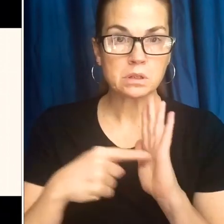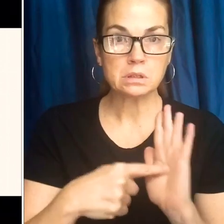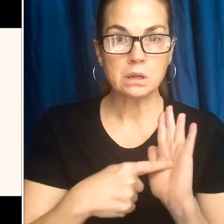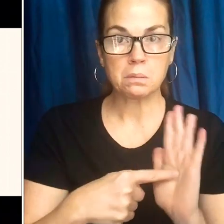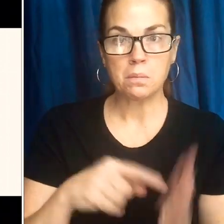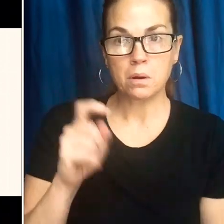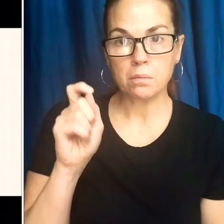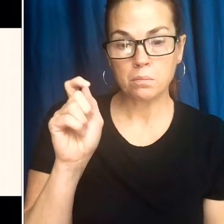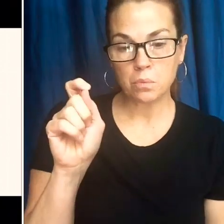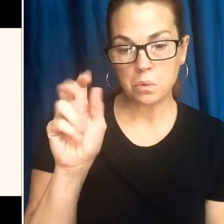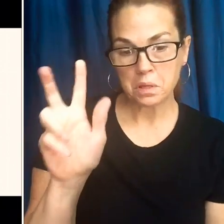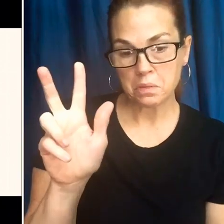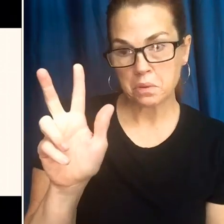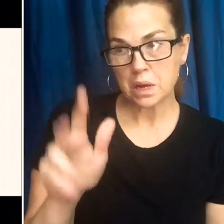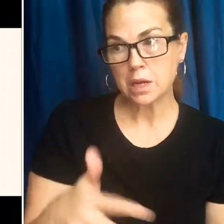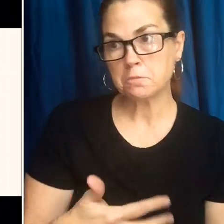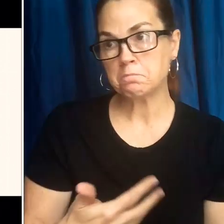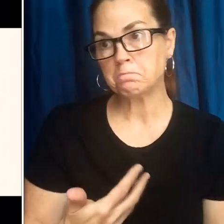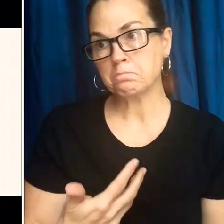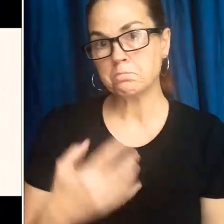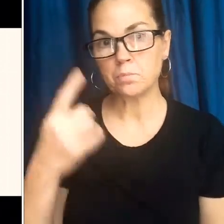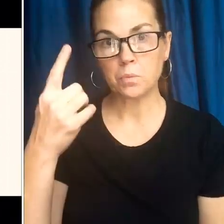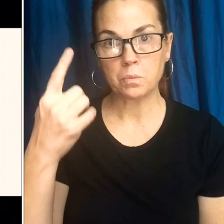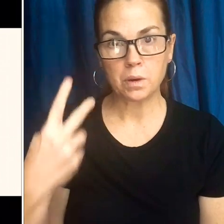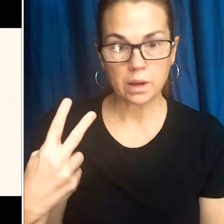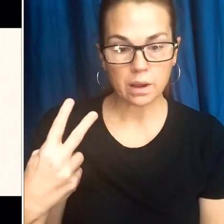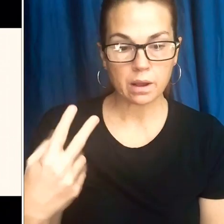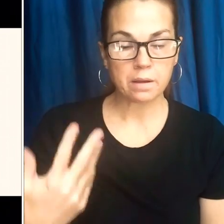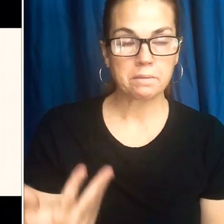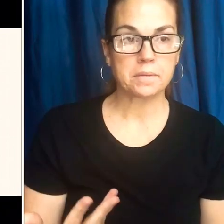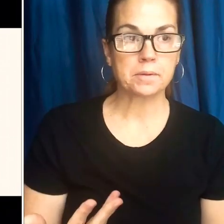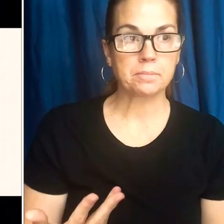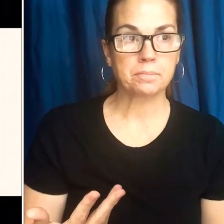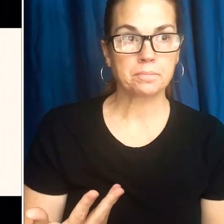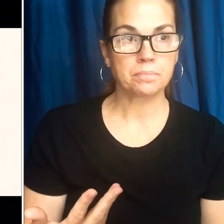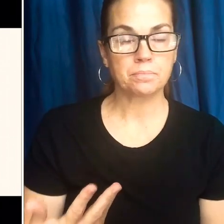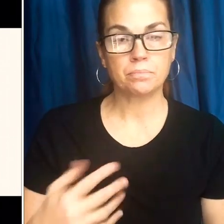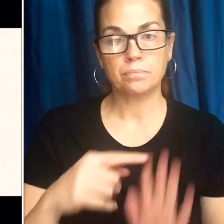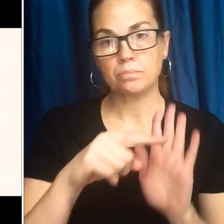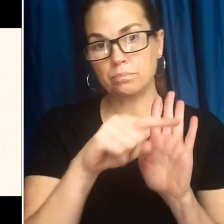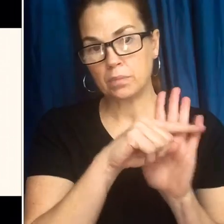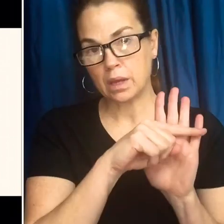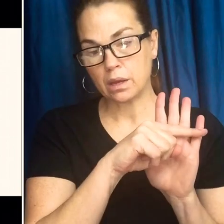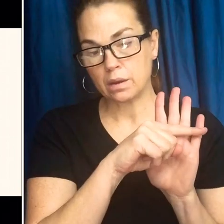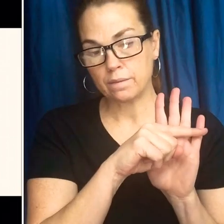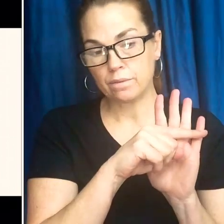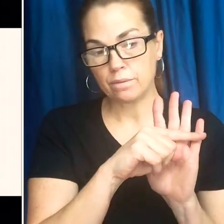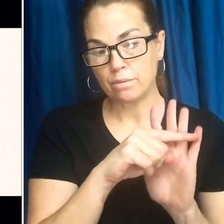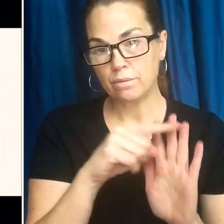negative 1/3, and negative